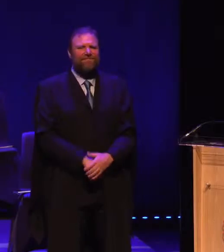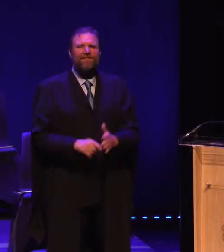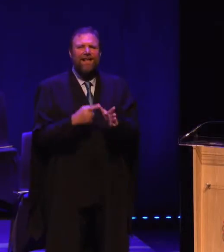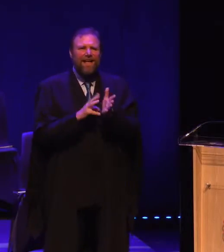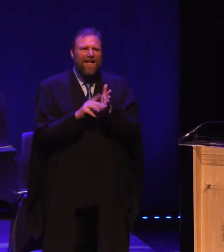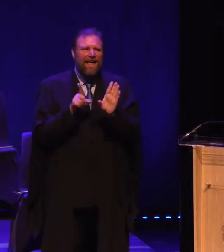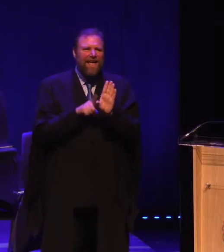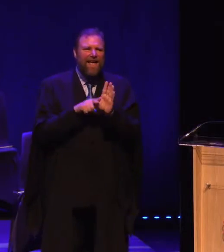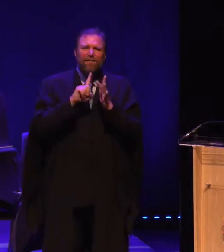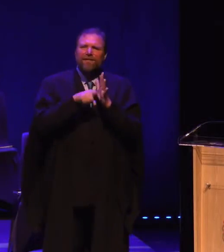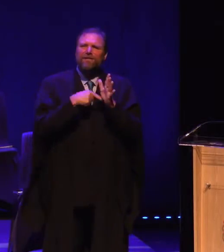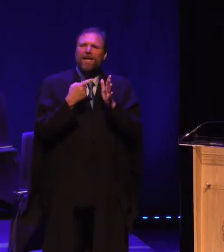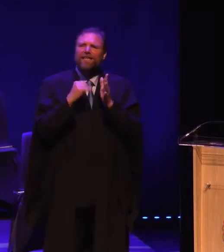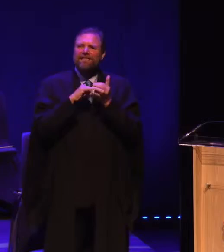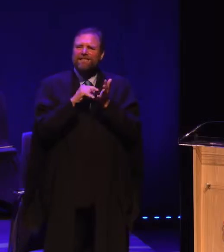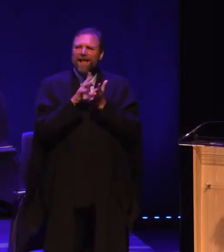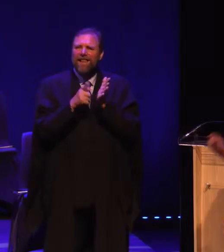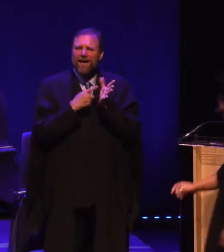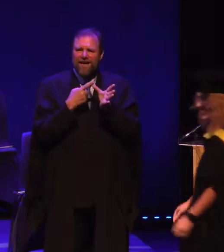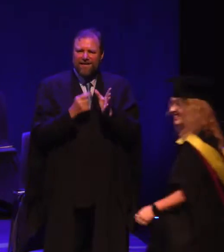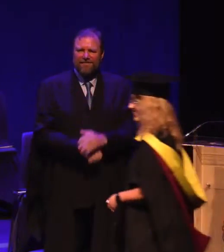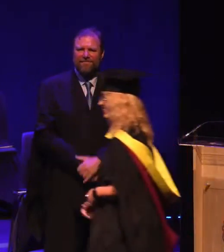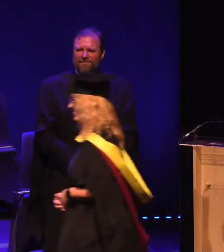Amy Jane Stagg.